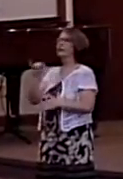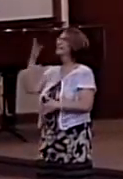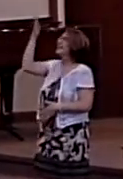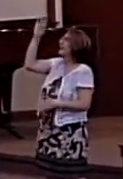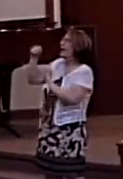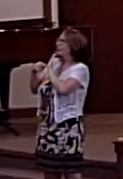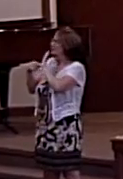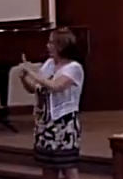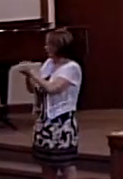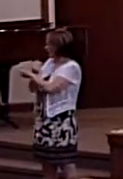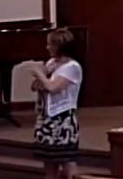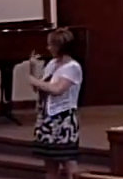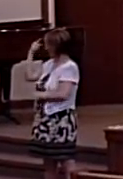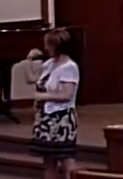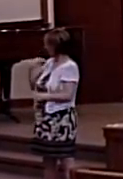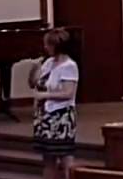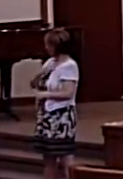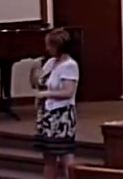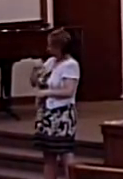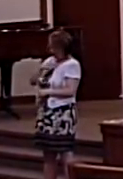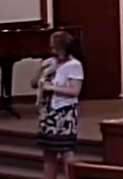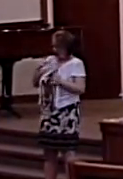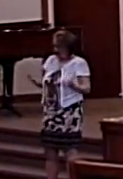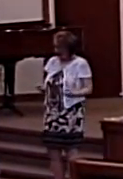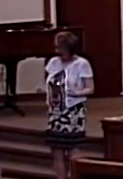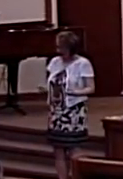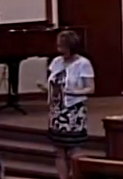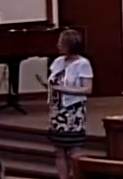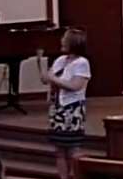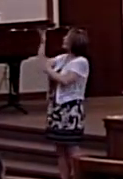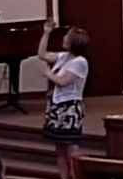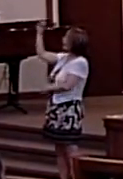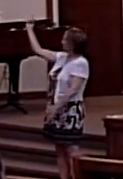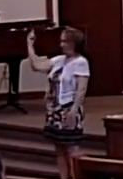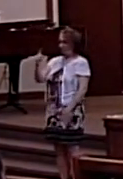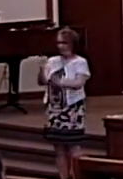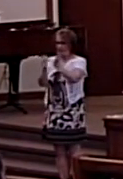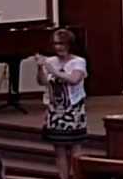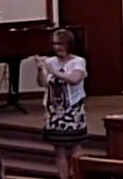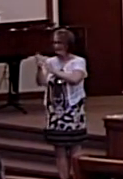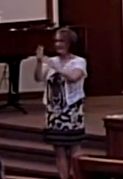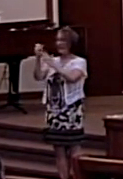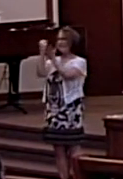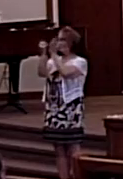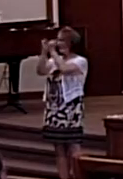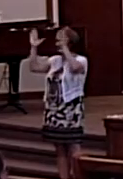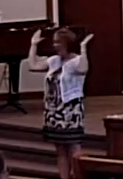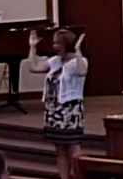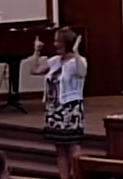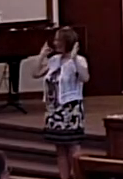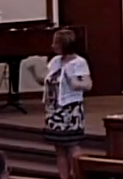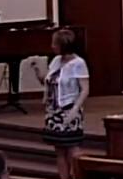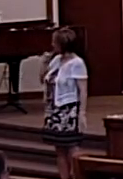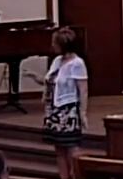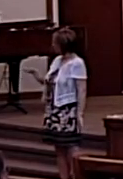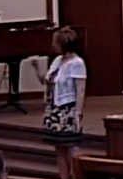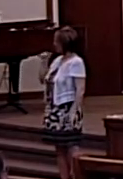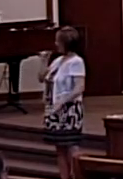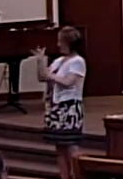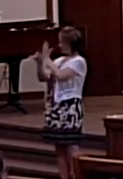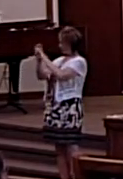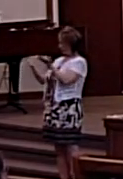his love toward us, and while we were yet sinners, Christ died for us. That's the truth. Christ did not just die for the guiltless,